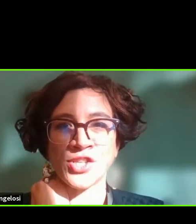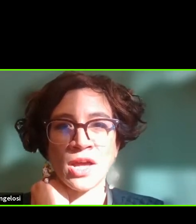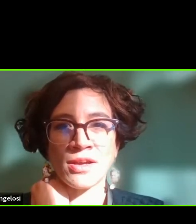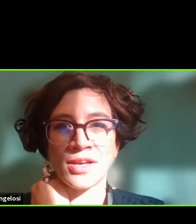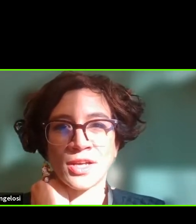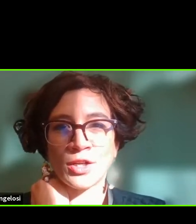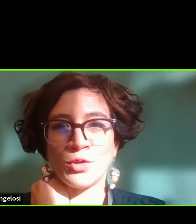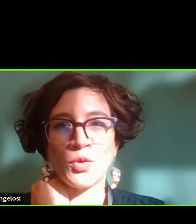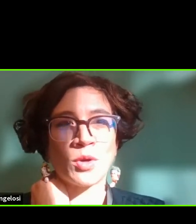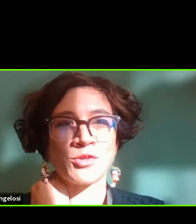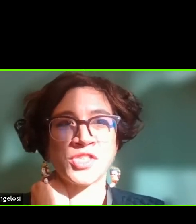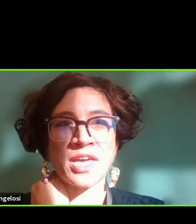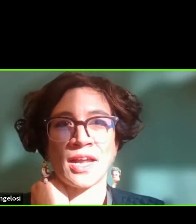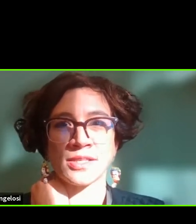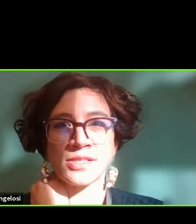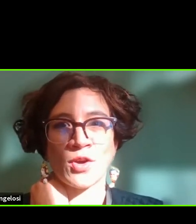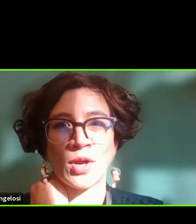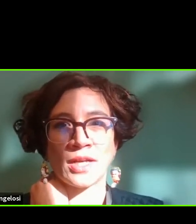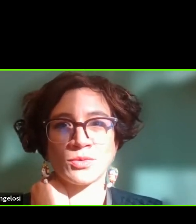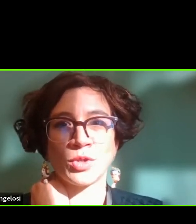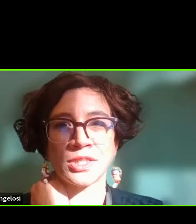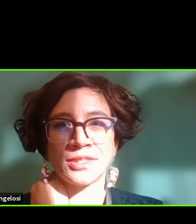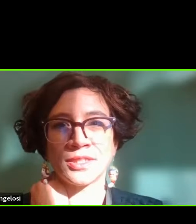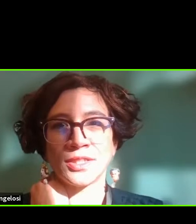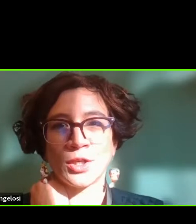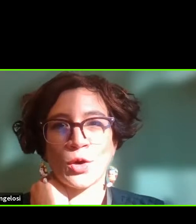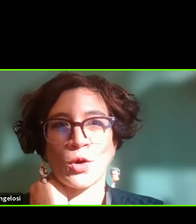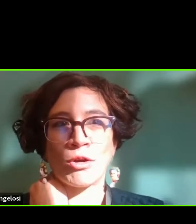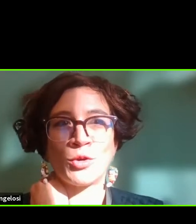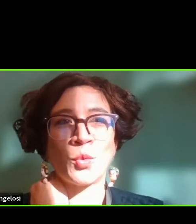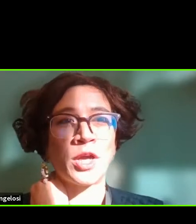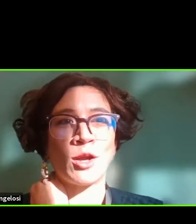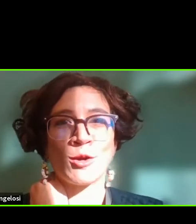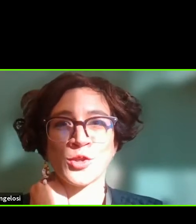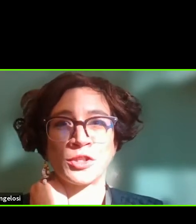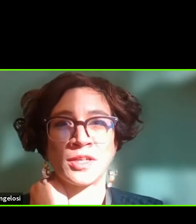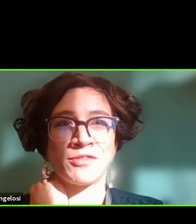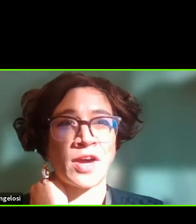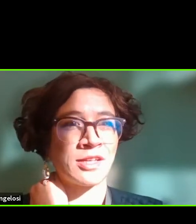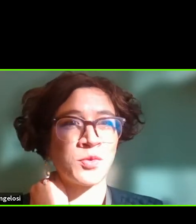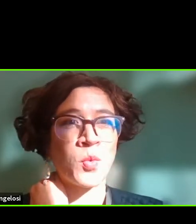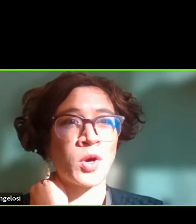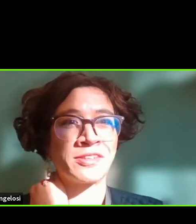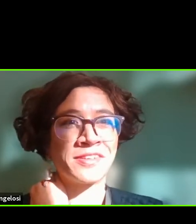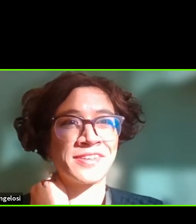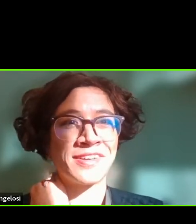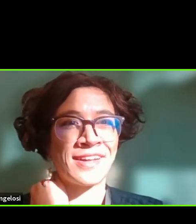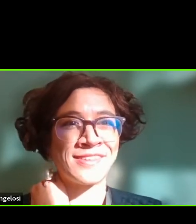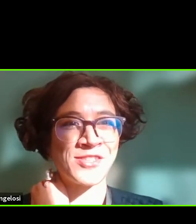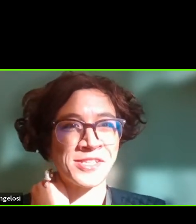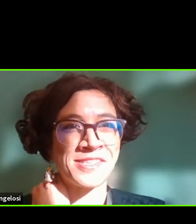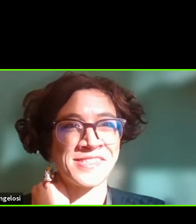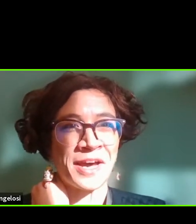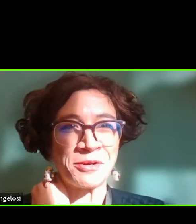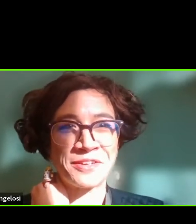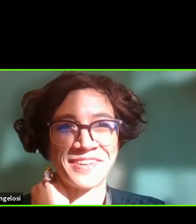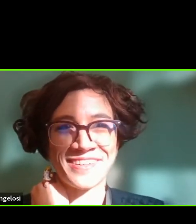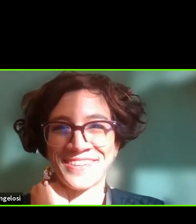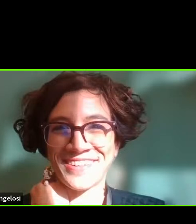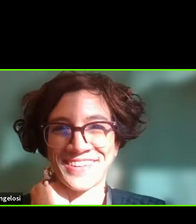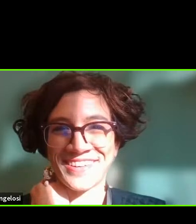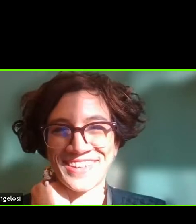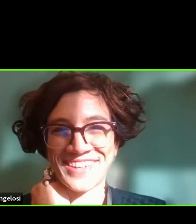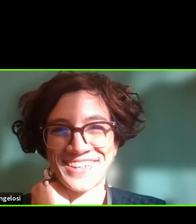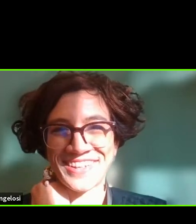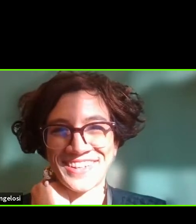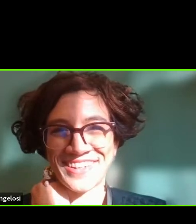from Asia. Do you want to say a very last word, or do we close on that fact that we want land justice now?